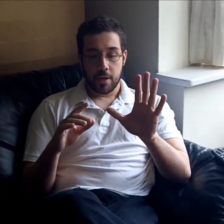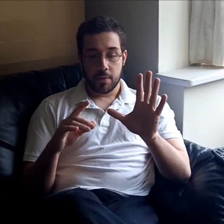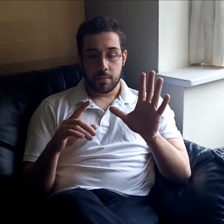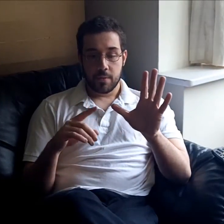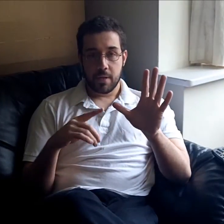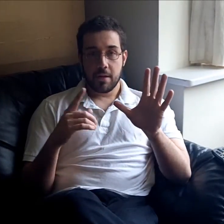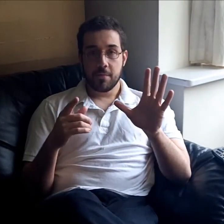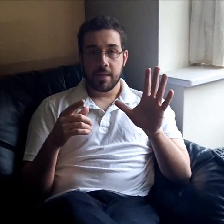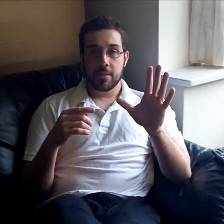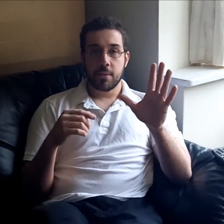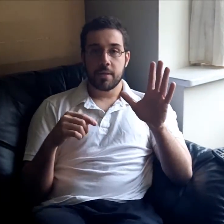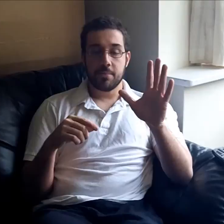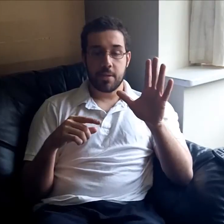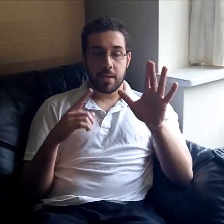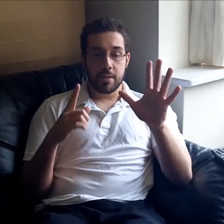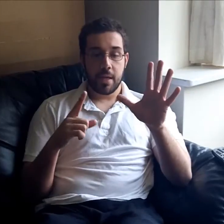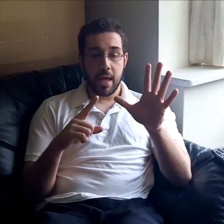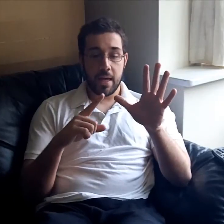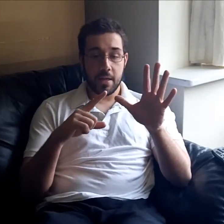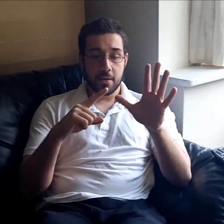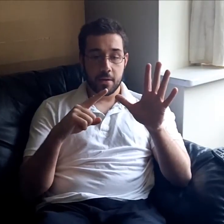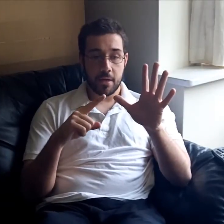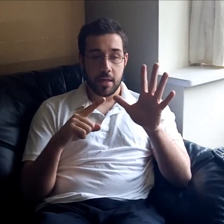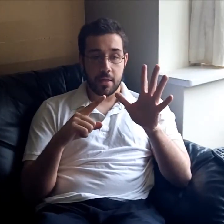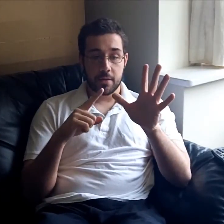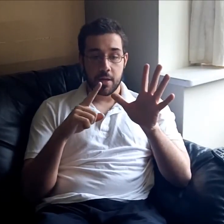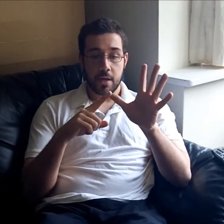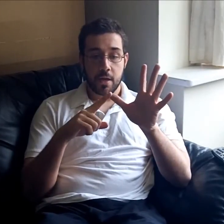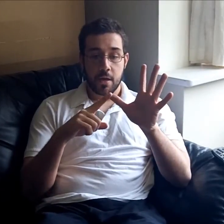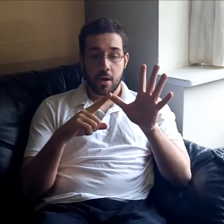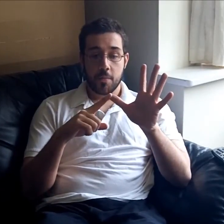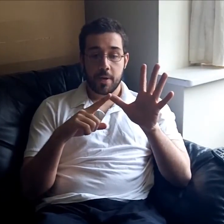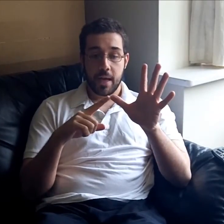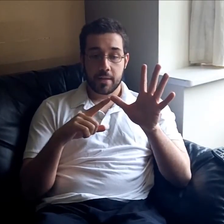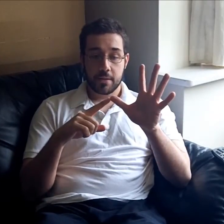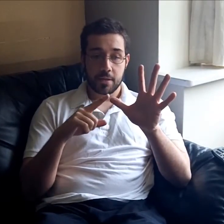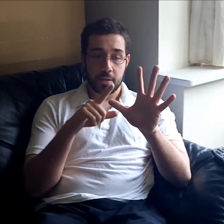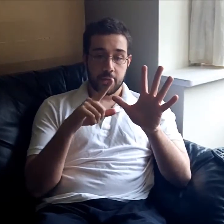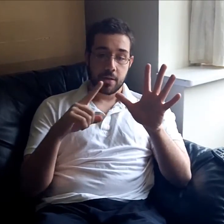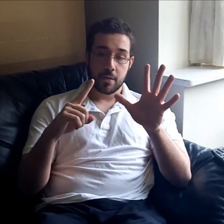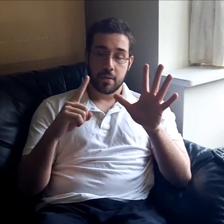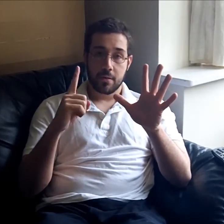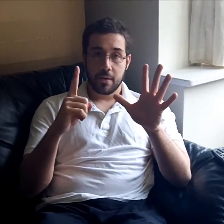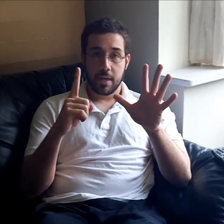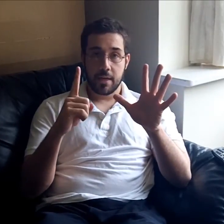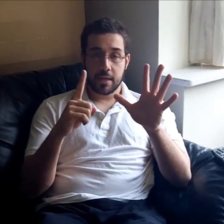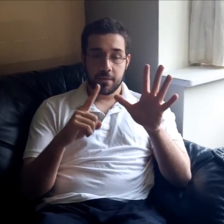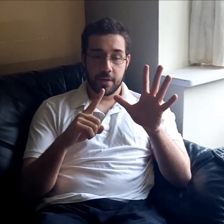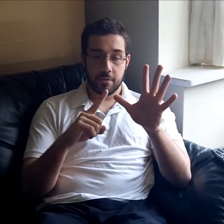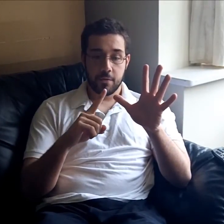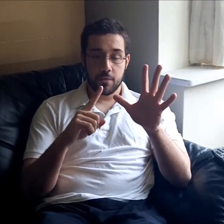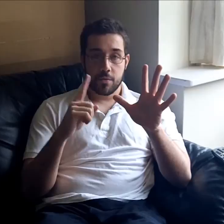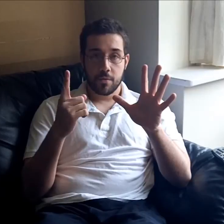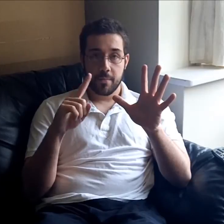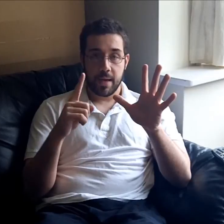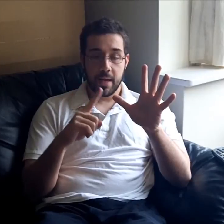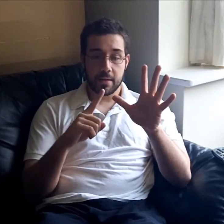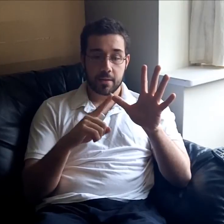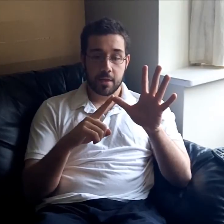So the alphabet is quite simple, guys. A is open hand, index finger of your pen hand